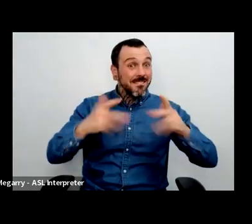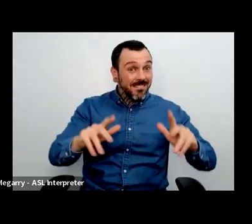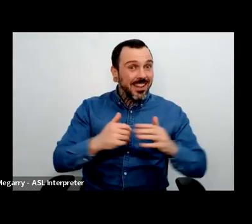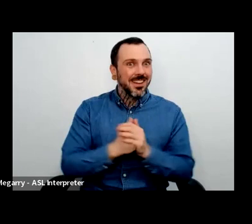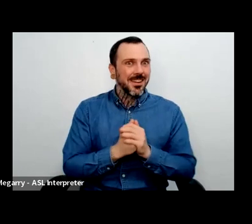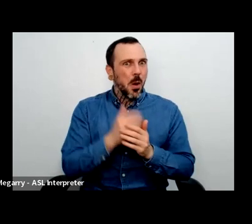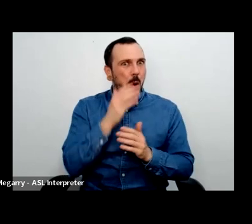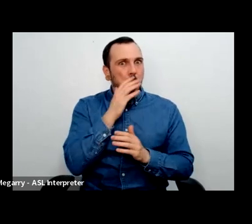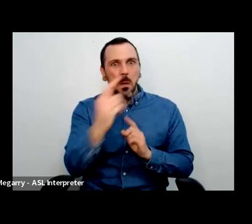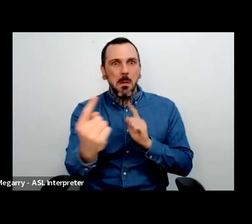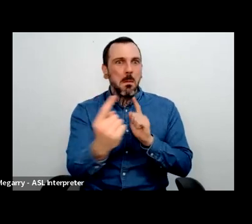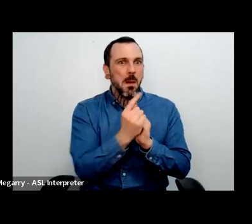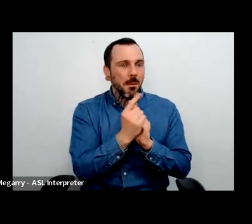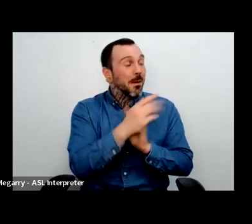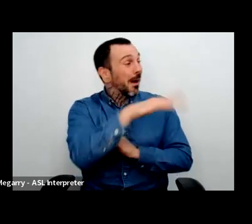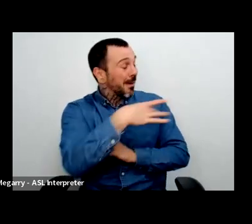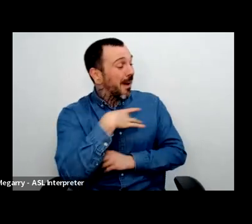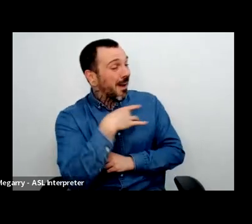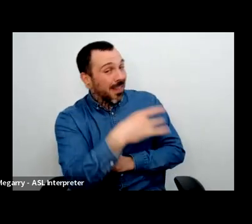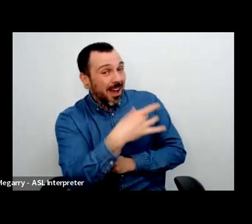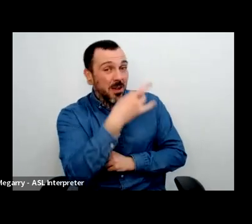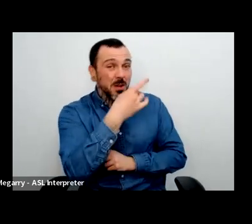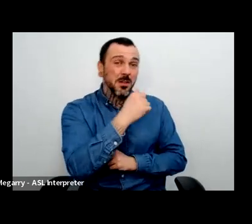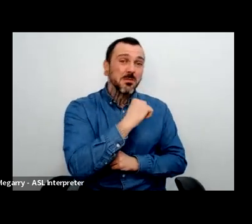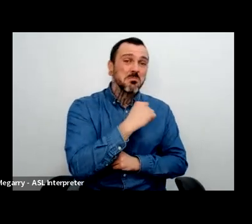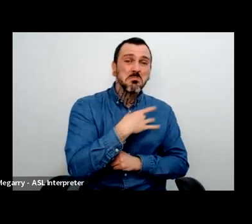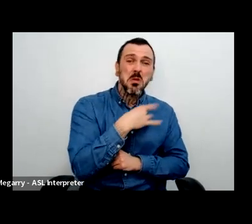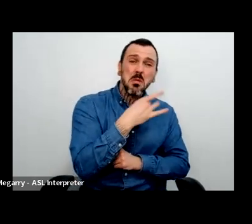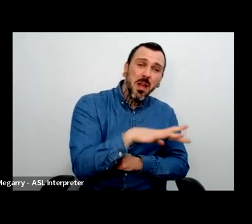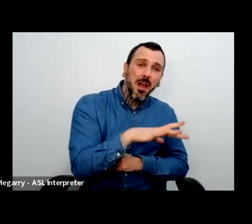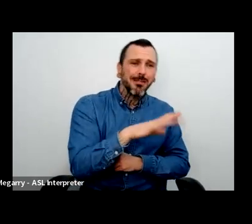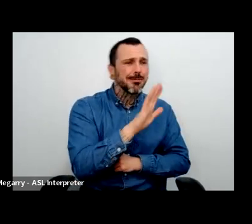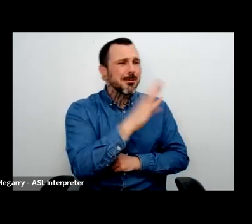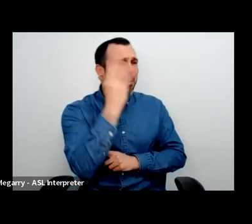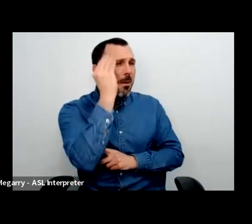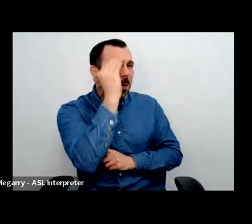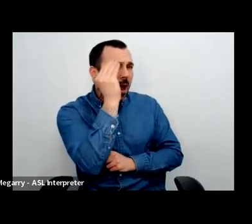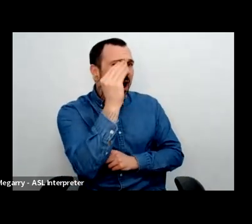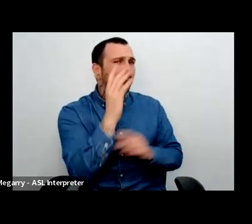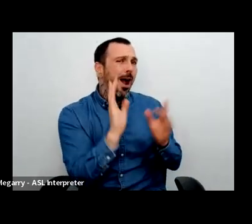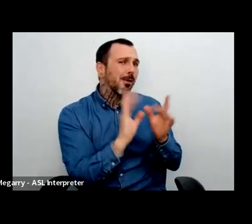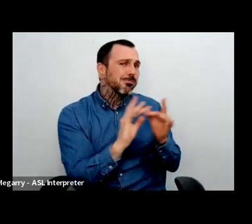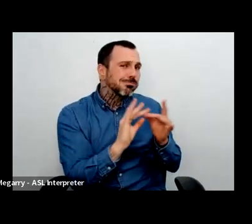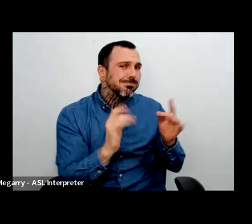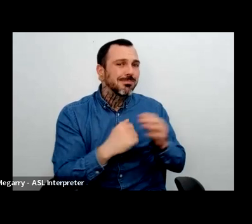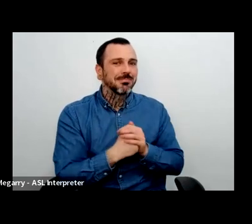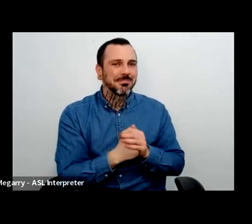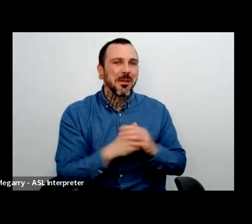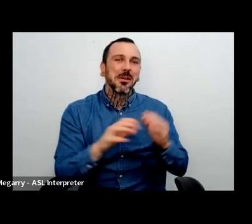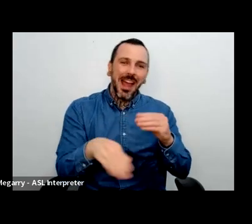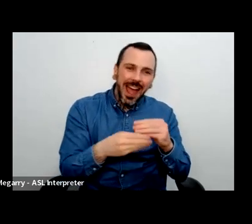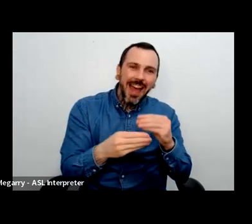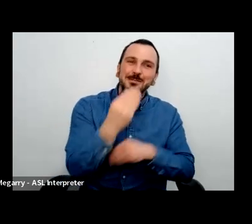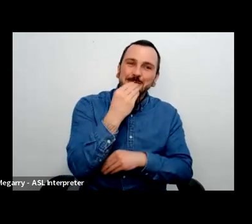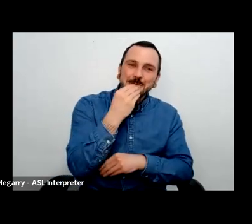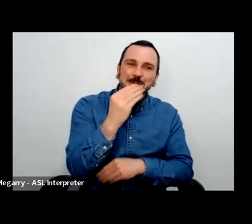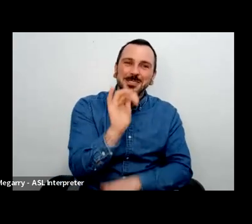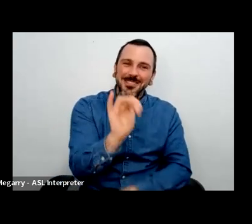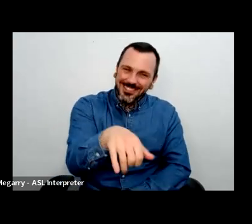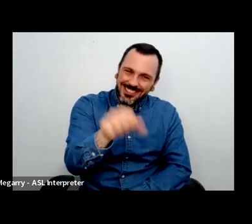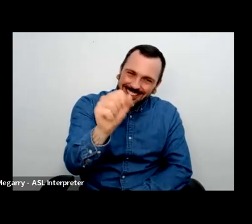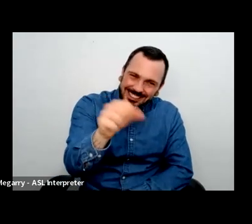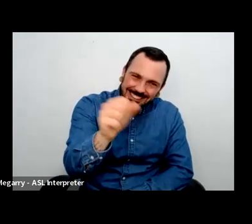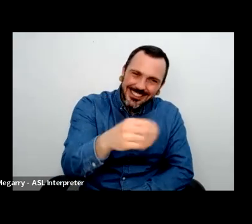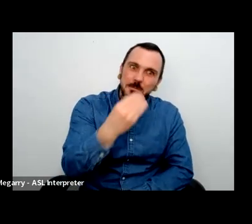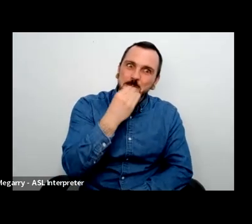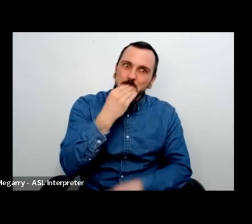it or if you didn't like it, or ask you what you thought about it, and add food. Thank you, Shell, yes. in the chat. Food,